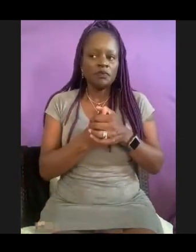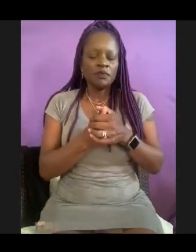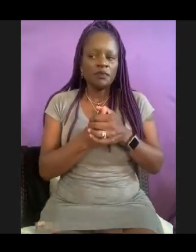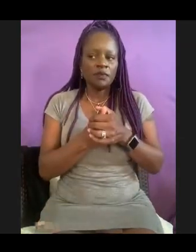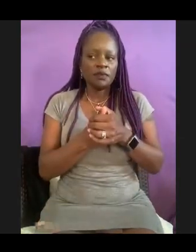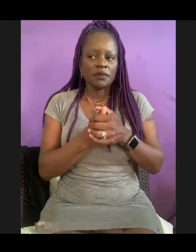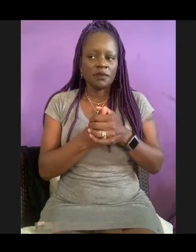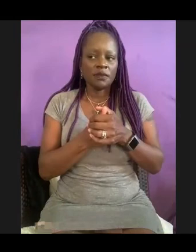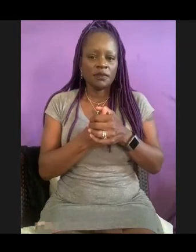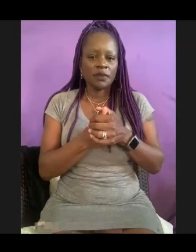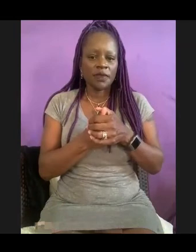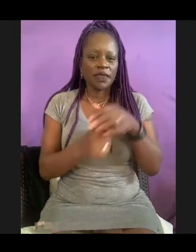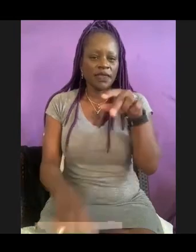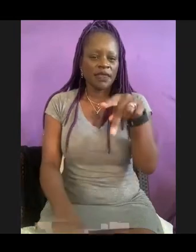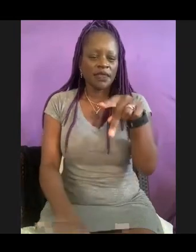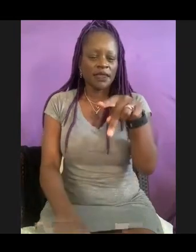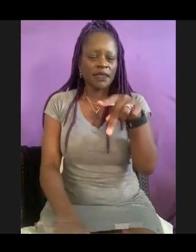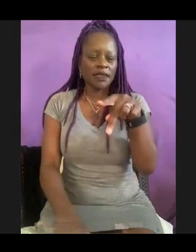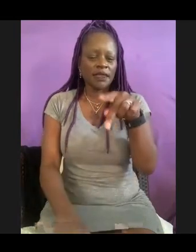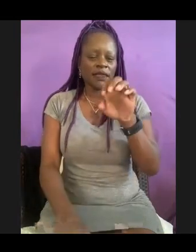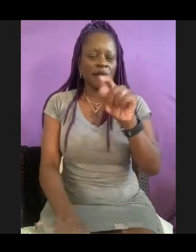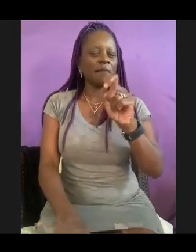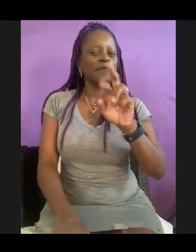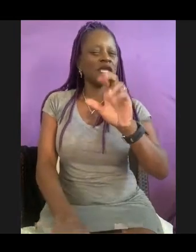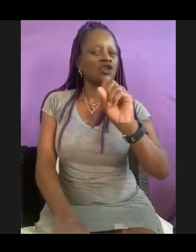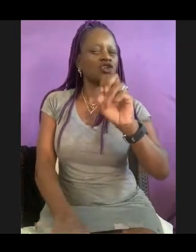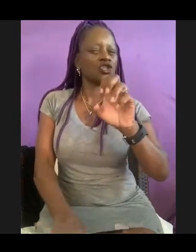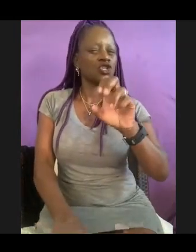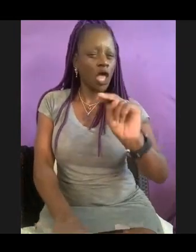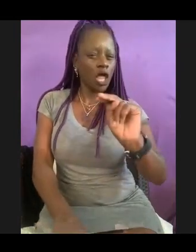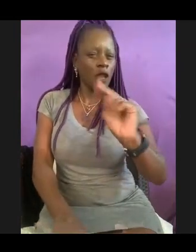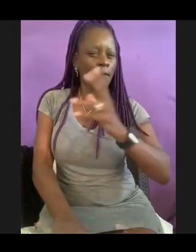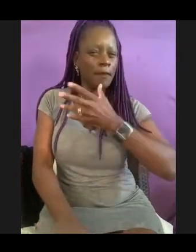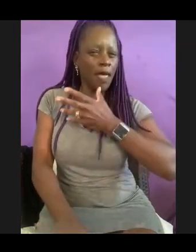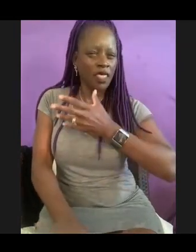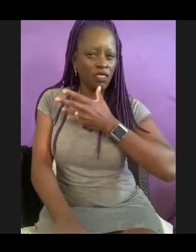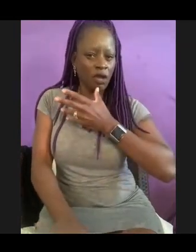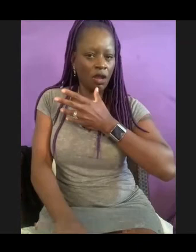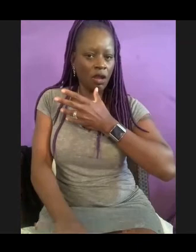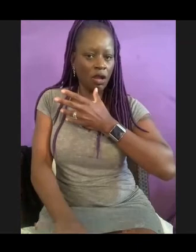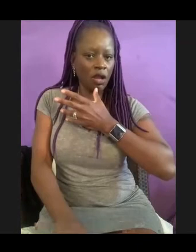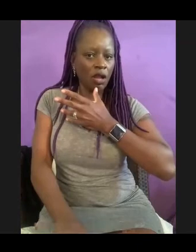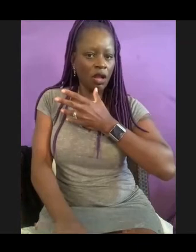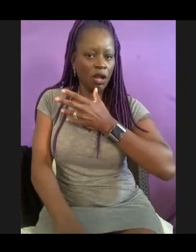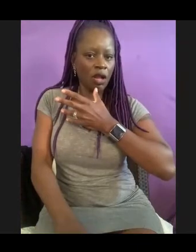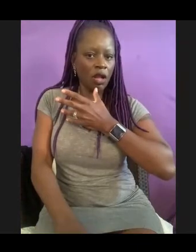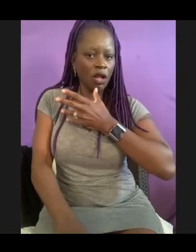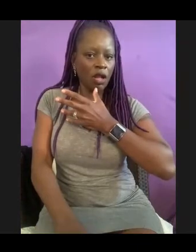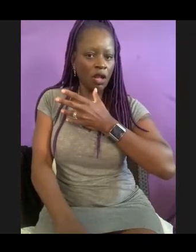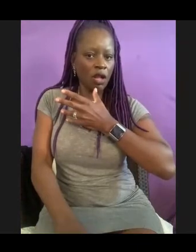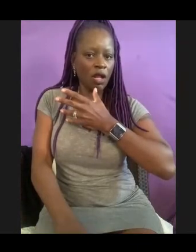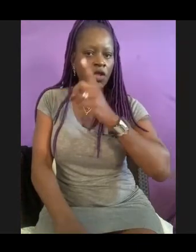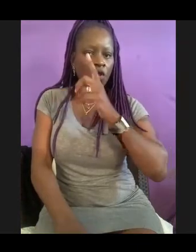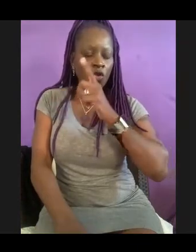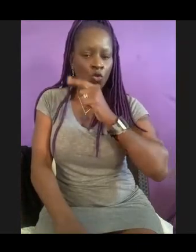the Peterson mother who asked and often for assistance to move to a